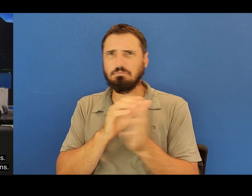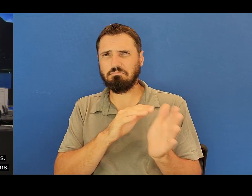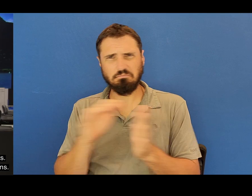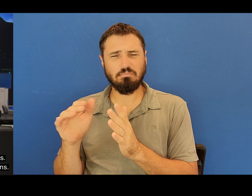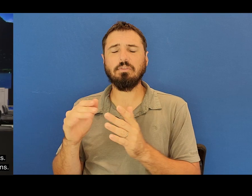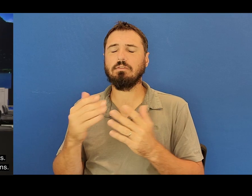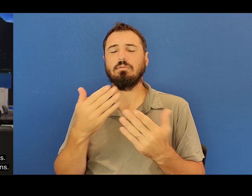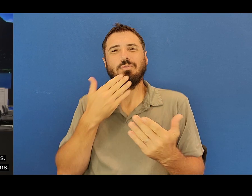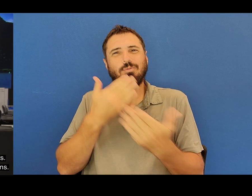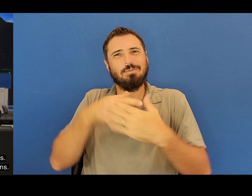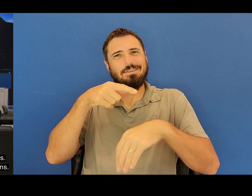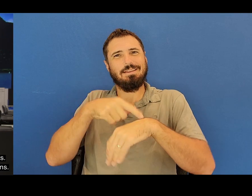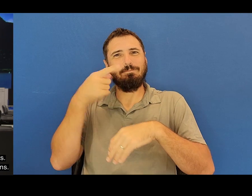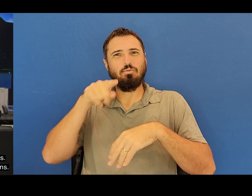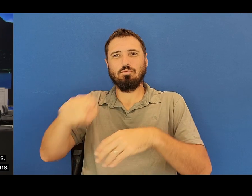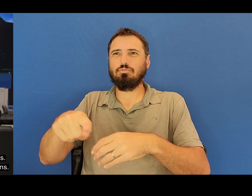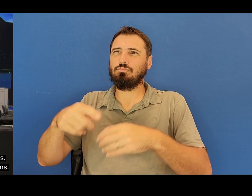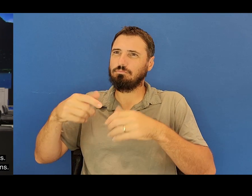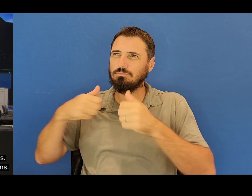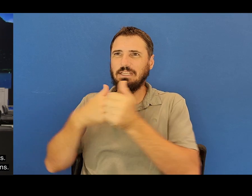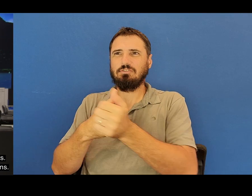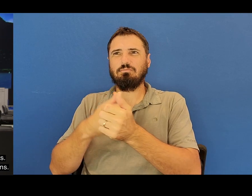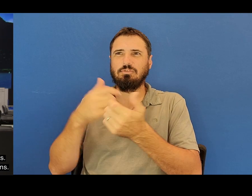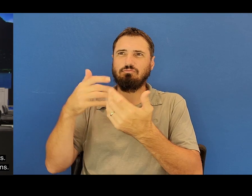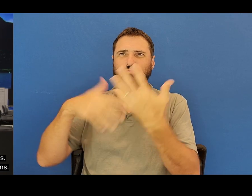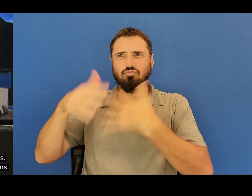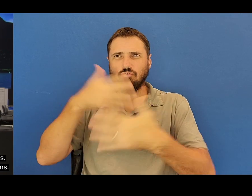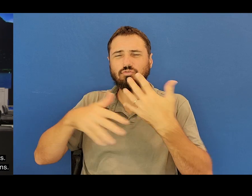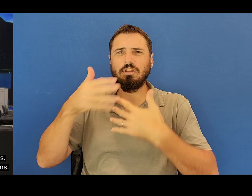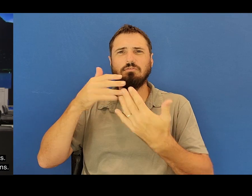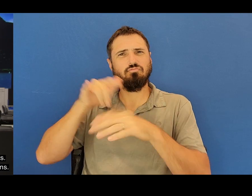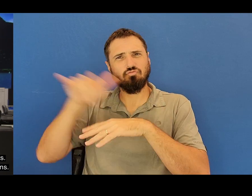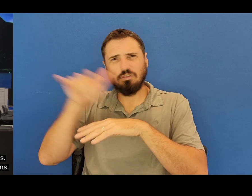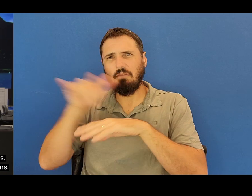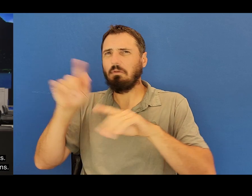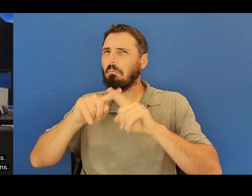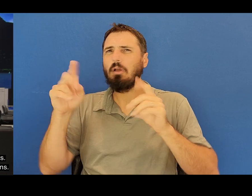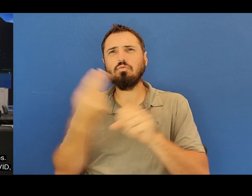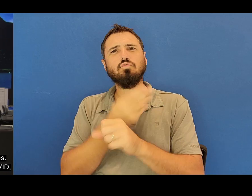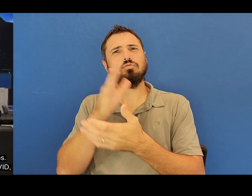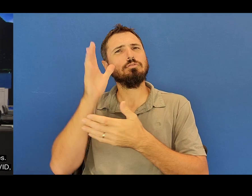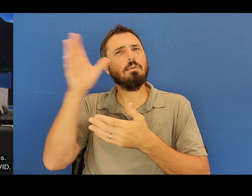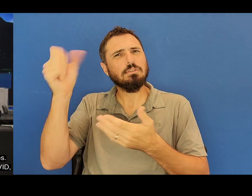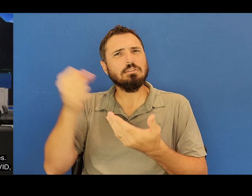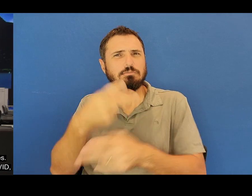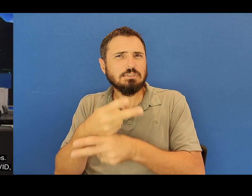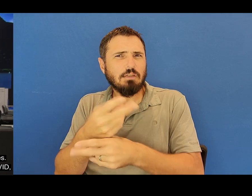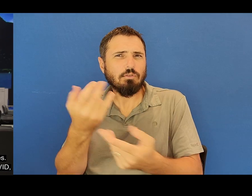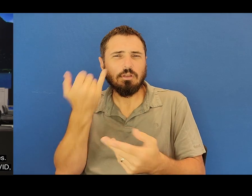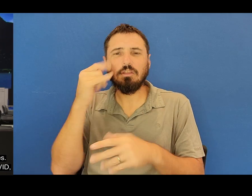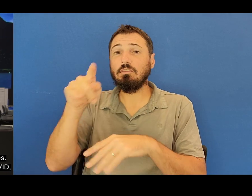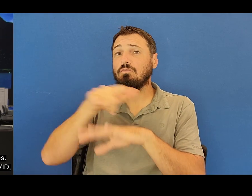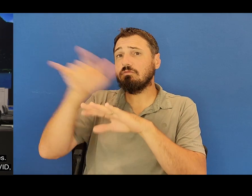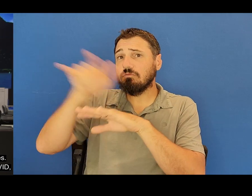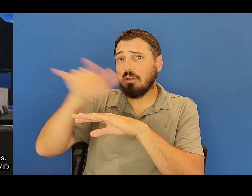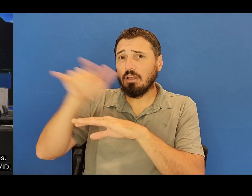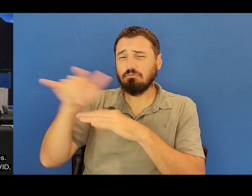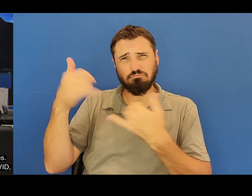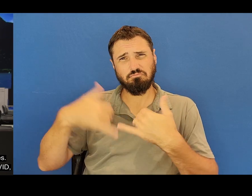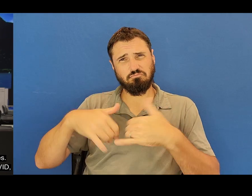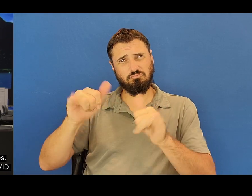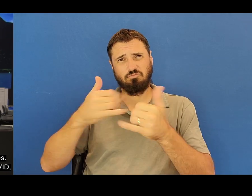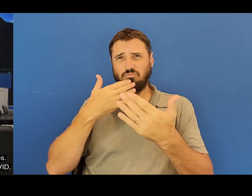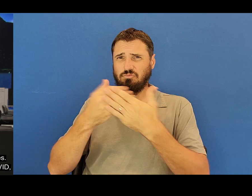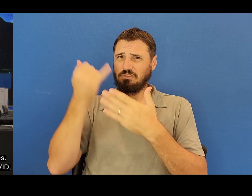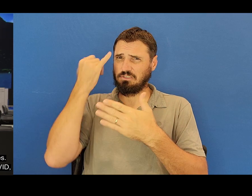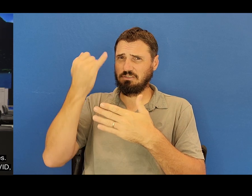is a good time to catch up with socializing and traveling, with some common sense precautions. If you're traveling or socializing,